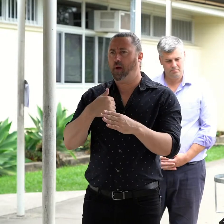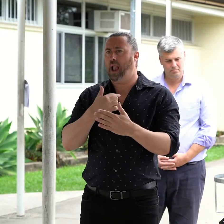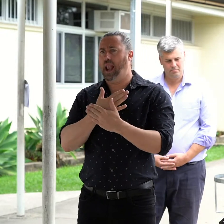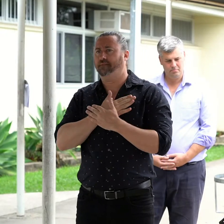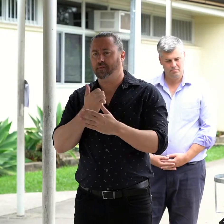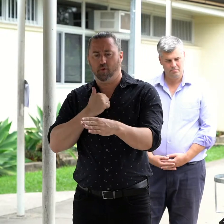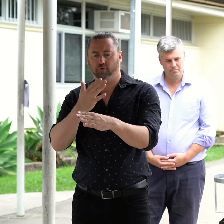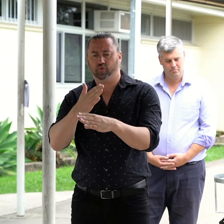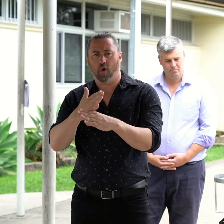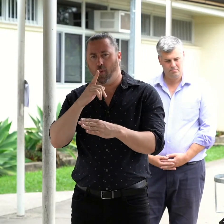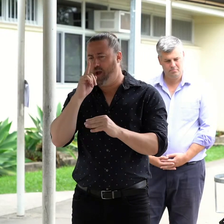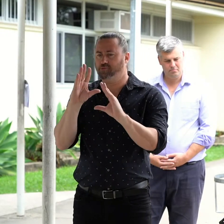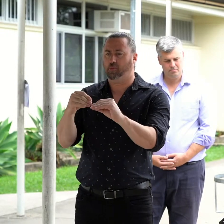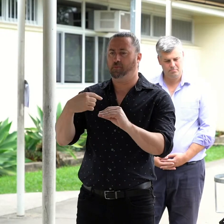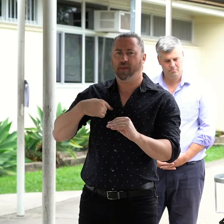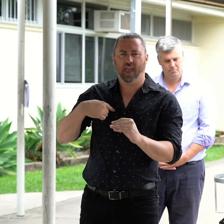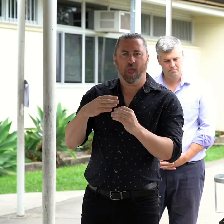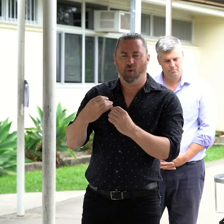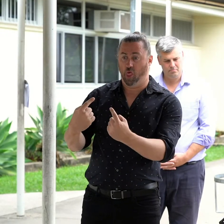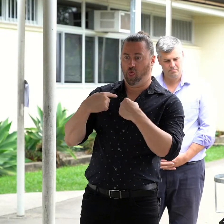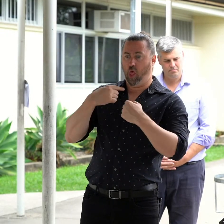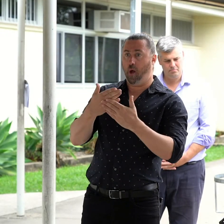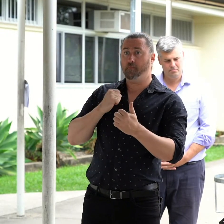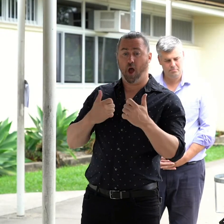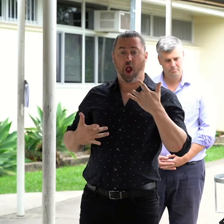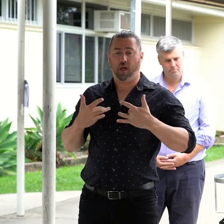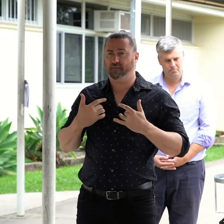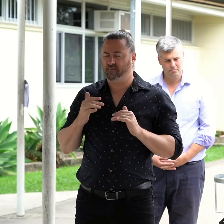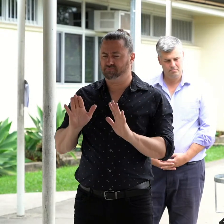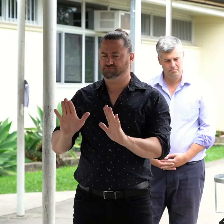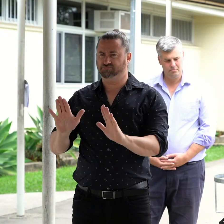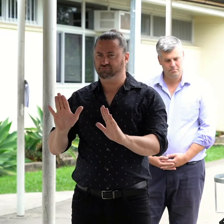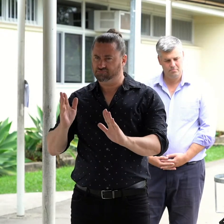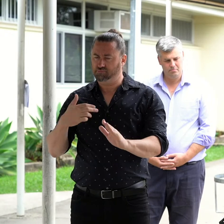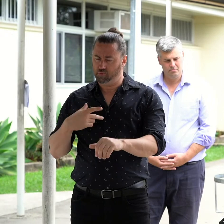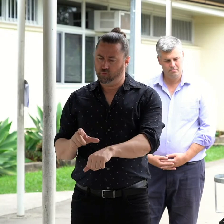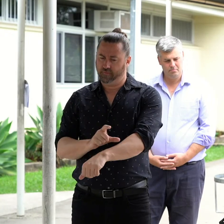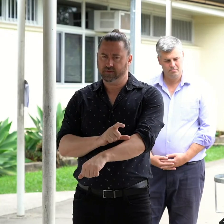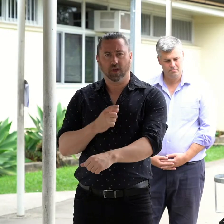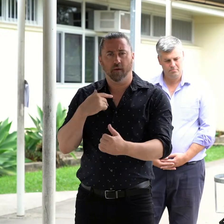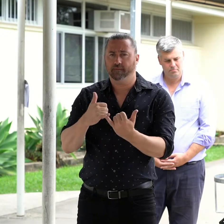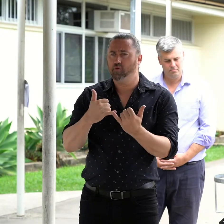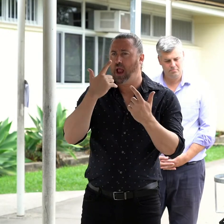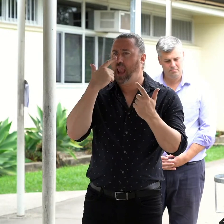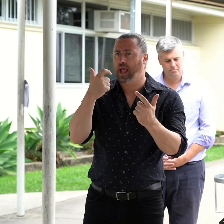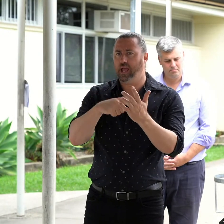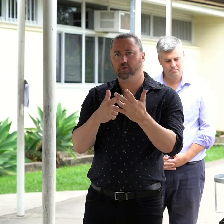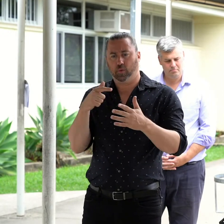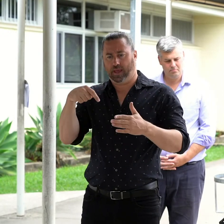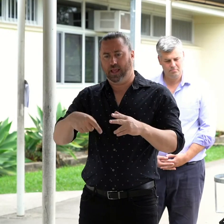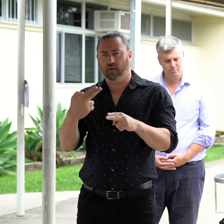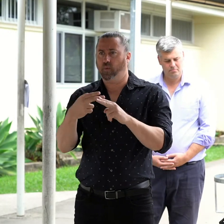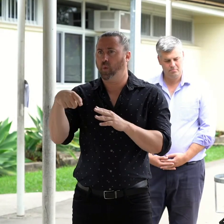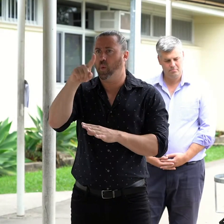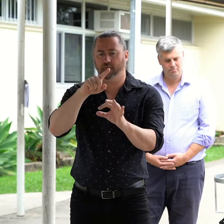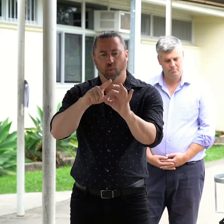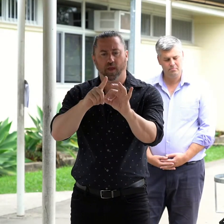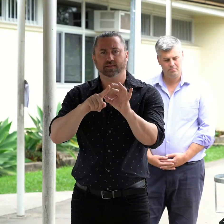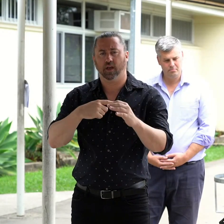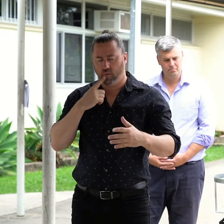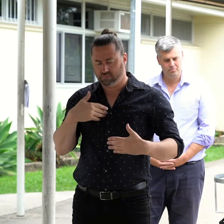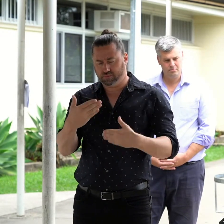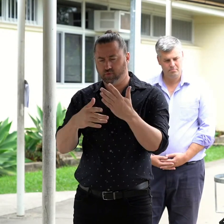do, and my role is extremely important. I consider it a privilege and an honour to do my job, and I'm just going to get on